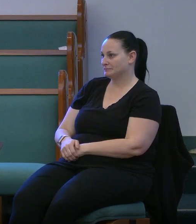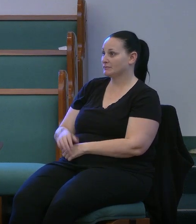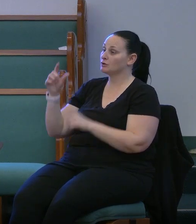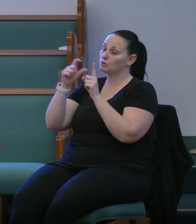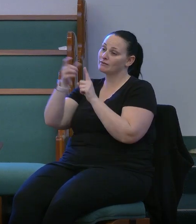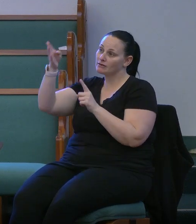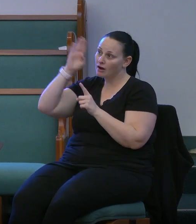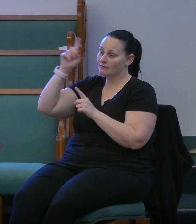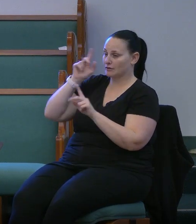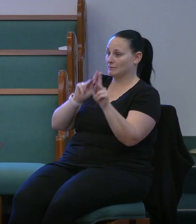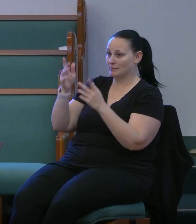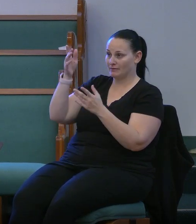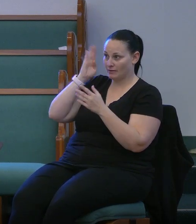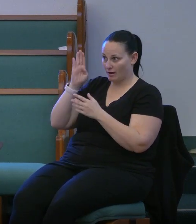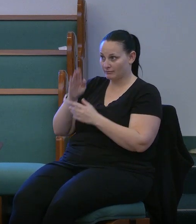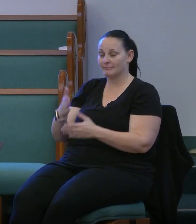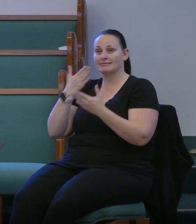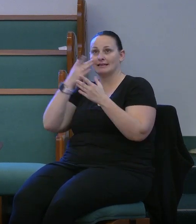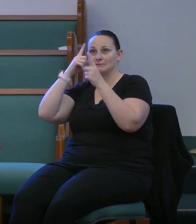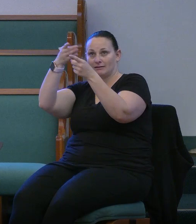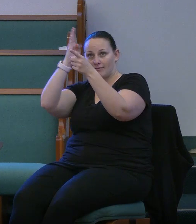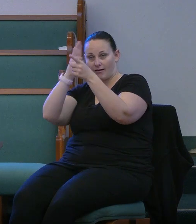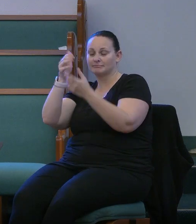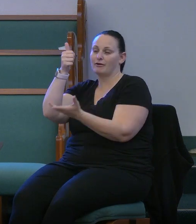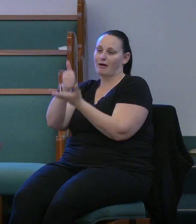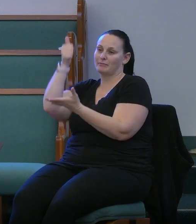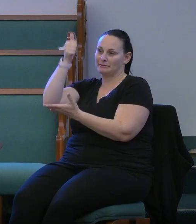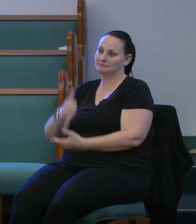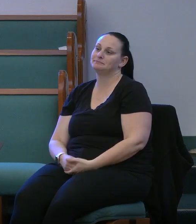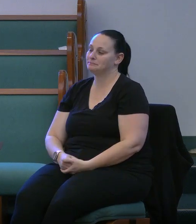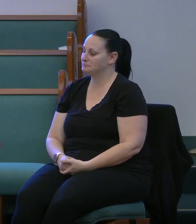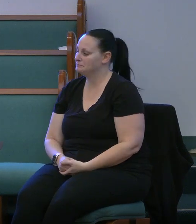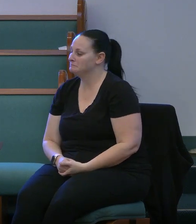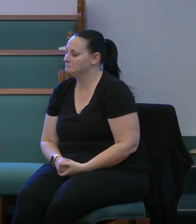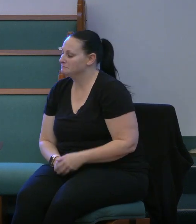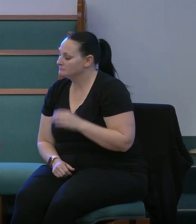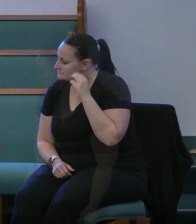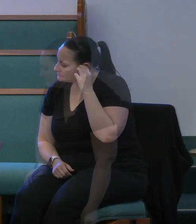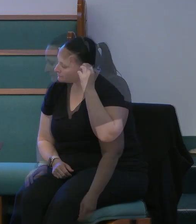of God for the people of God. Thanks be to God. Amen.